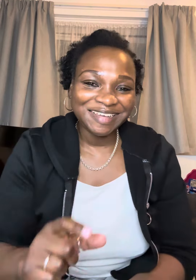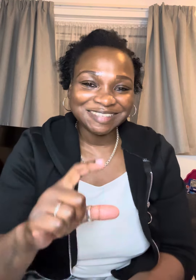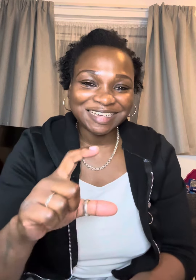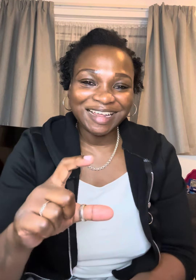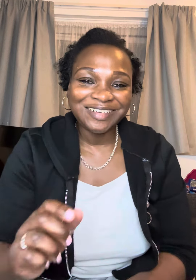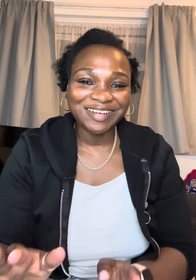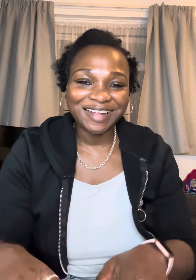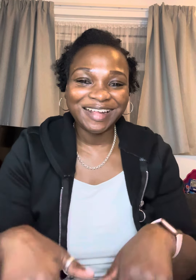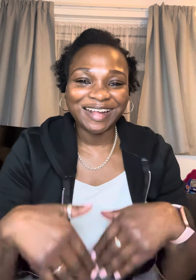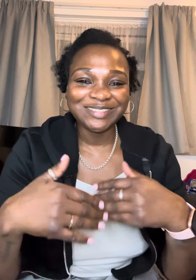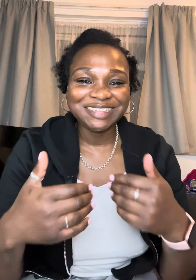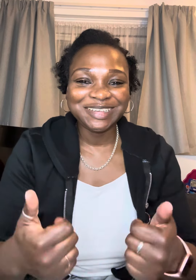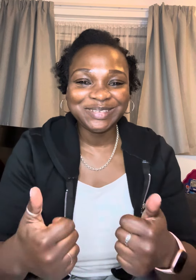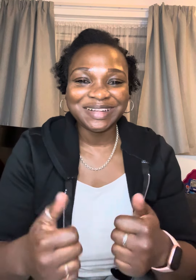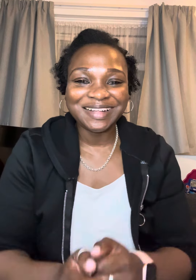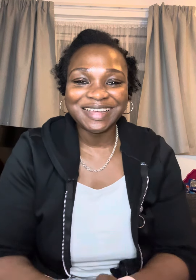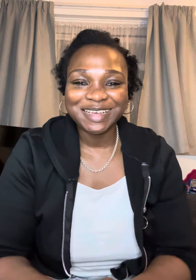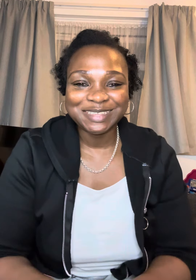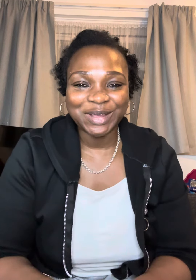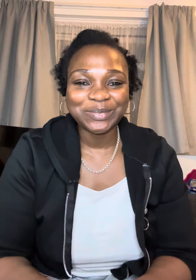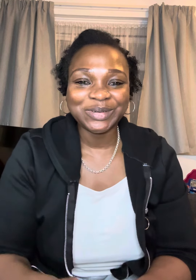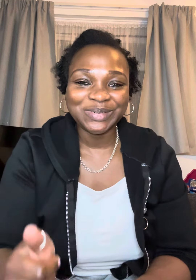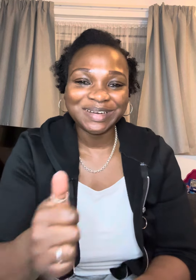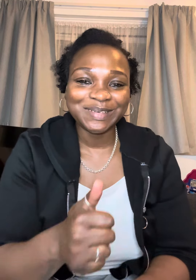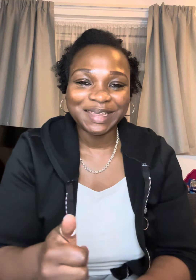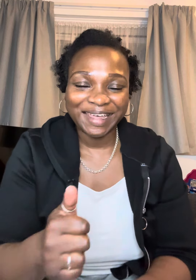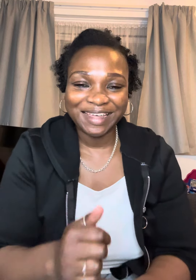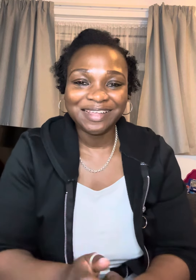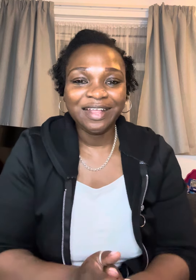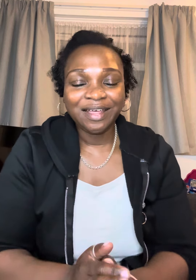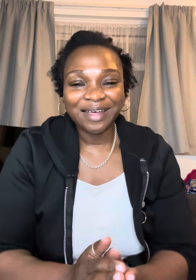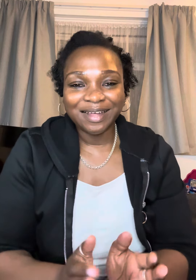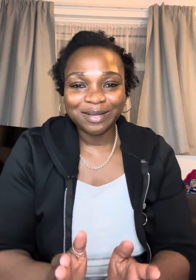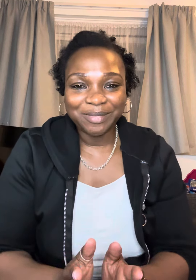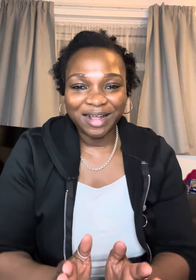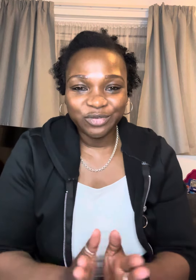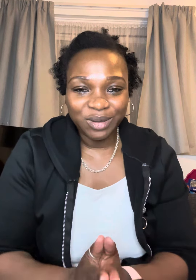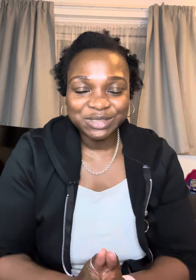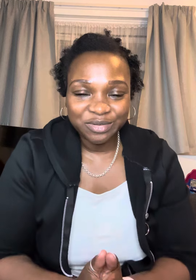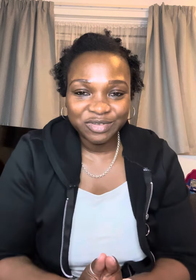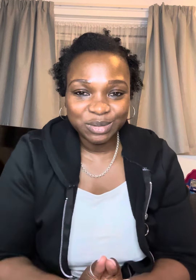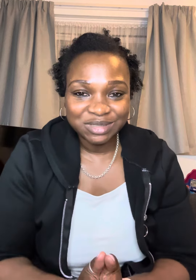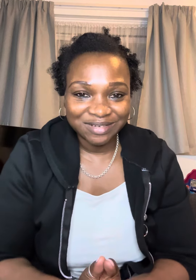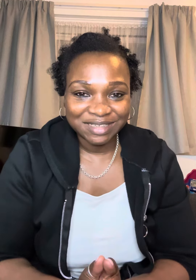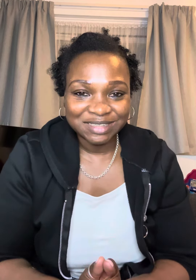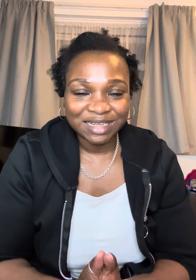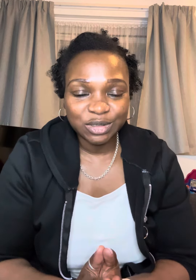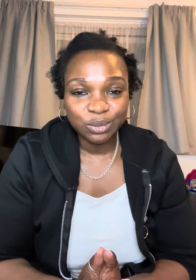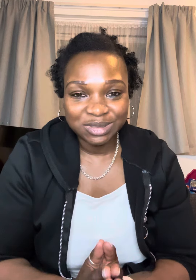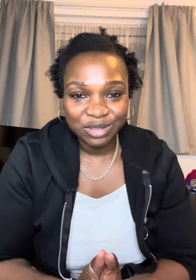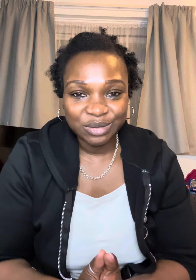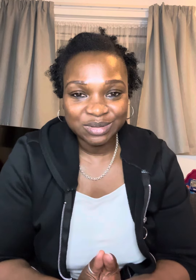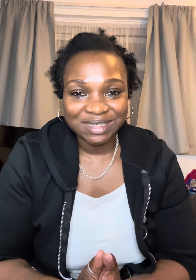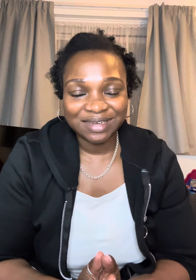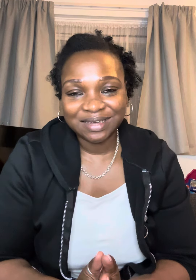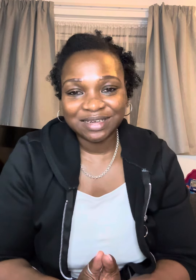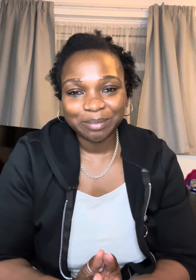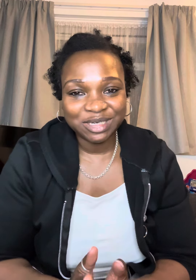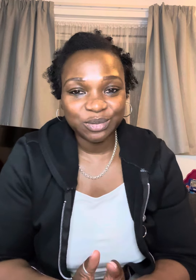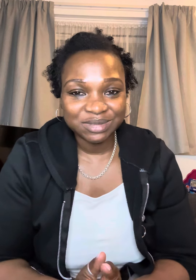it's Clara. How are you guys? Hope you're all okay. I thought I'd do a few signs that you would use in a medical